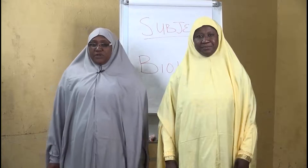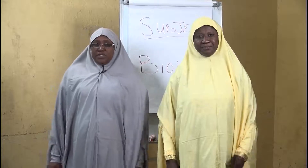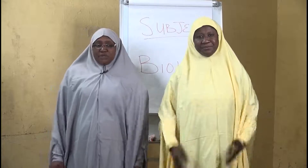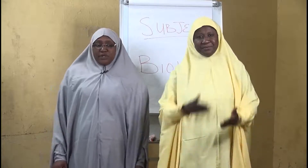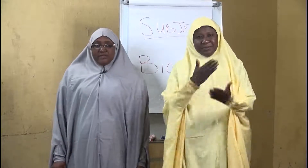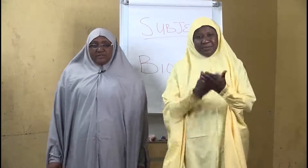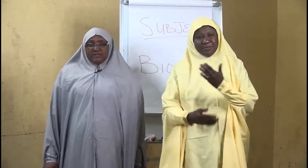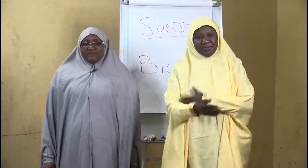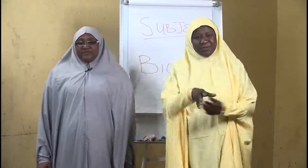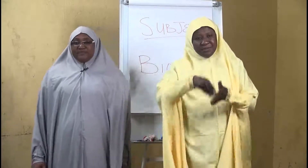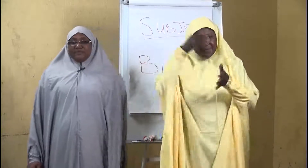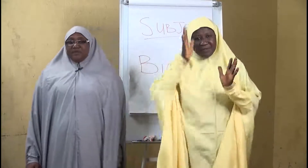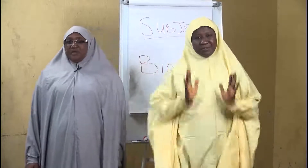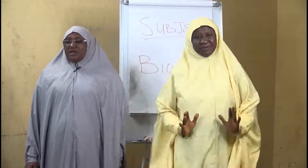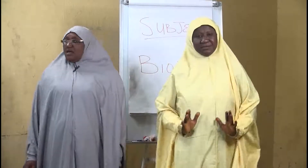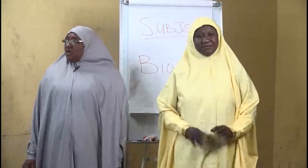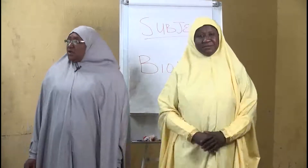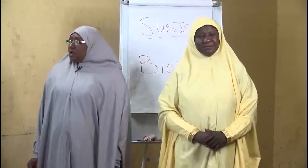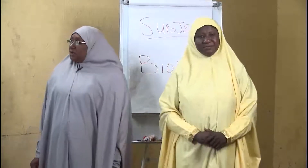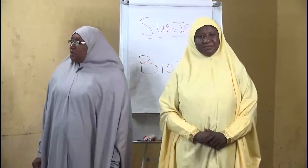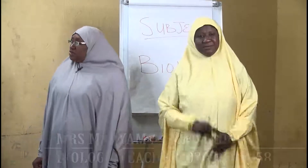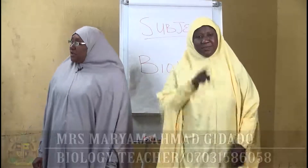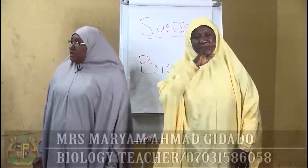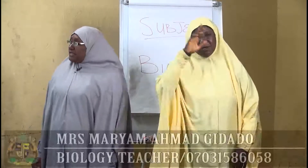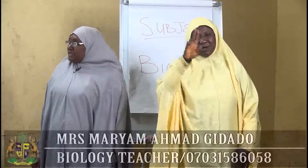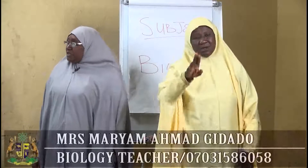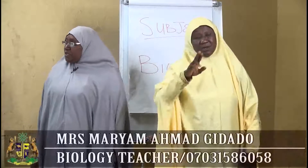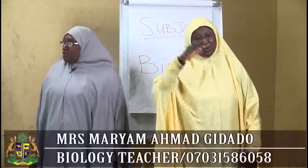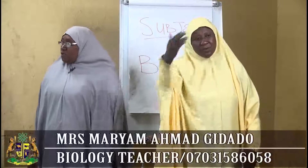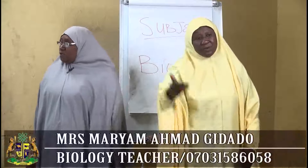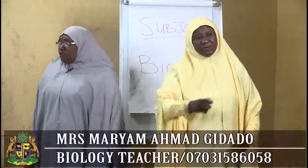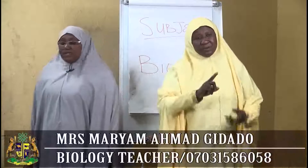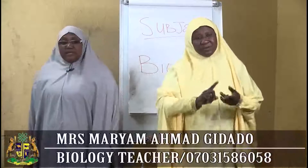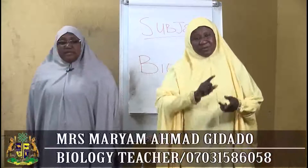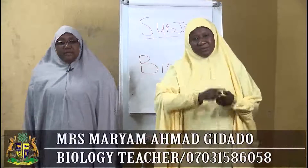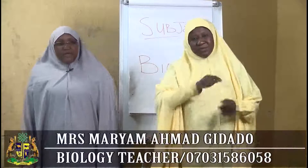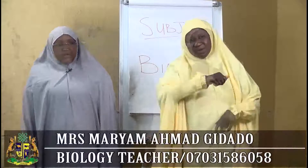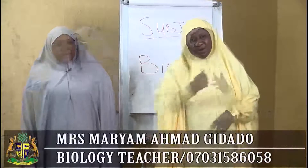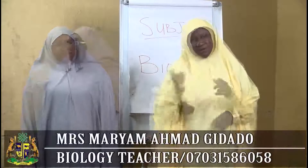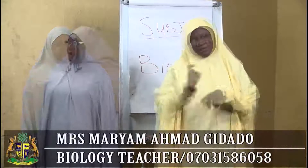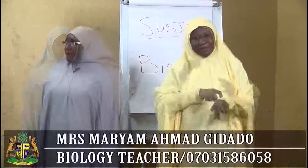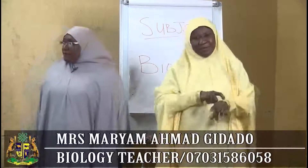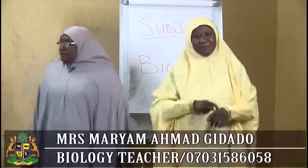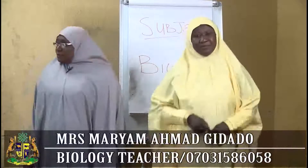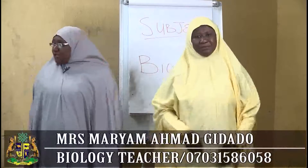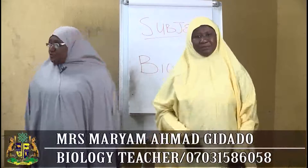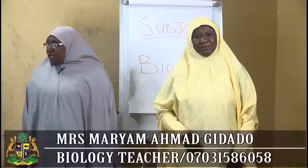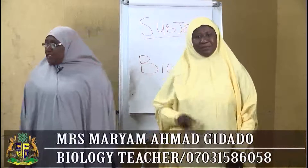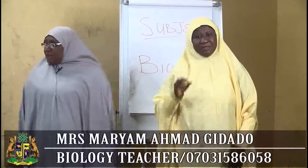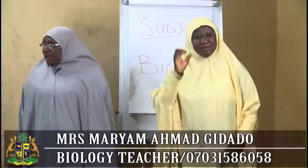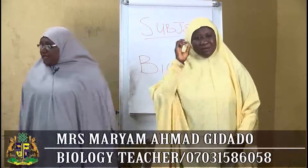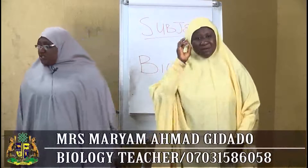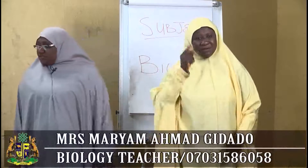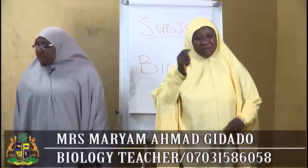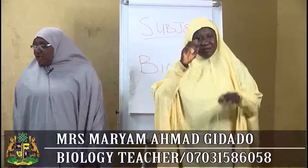Good morning, students. You are welcome to another segment of e-learning. My subject today